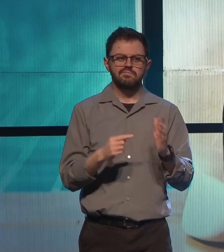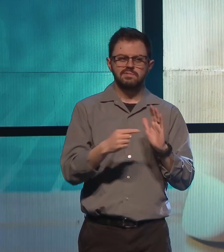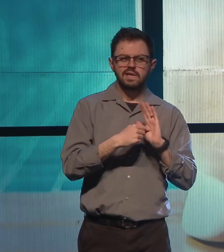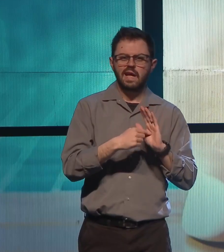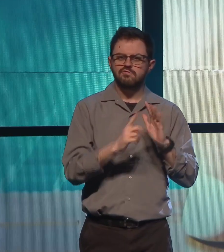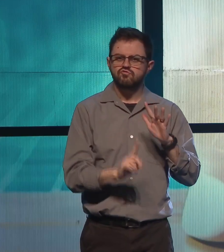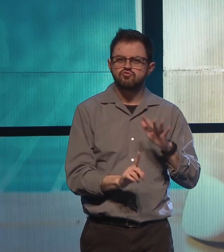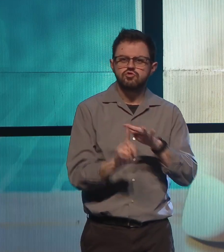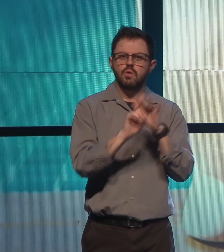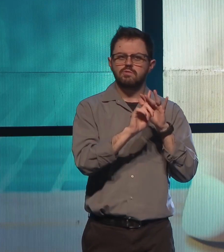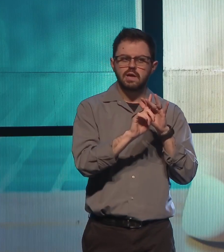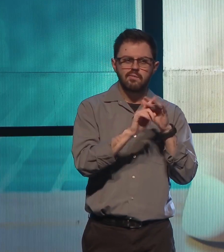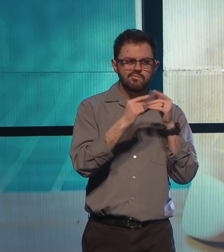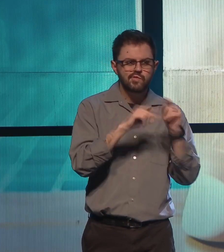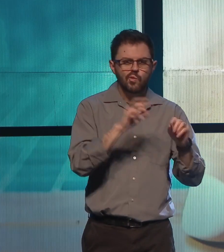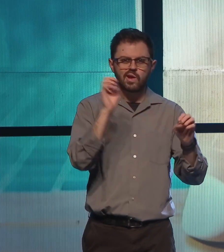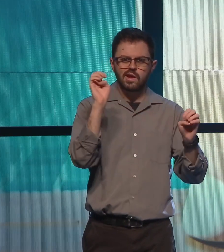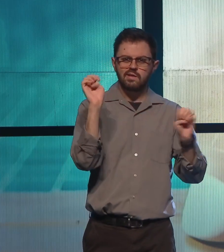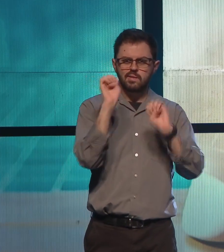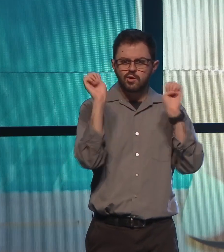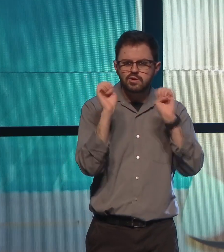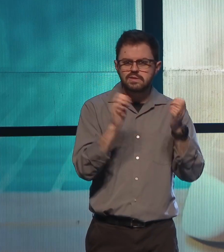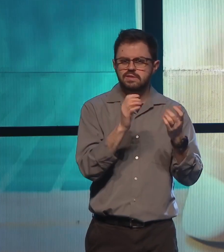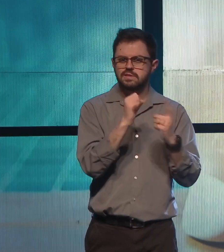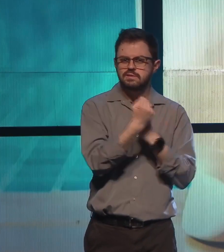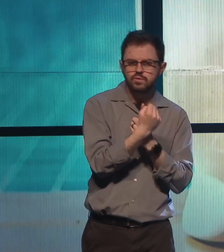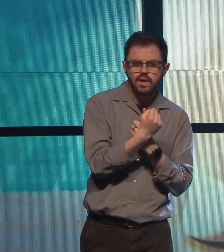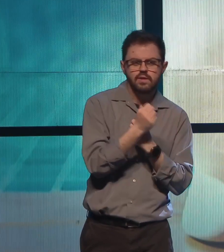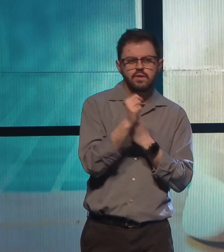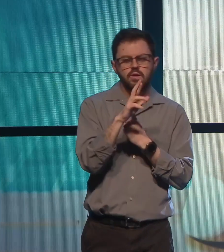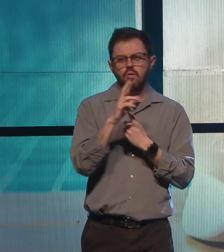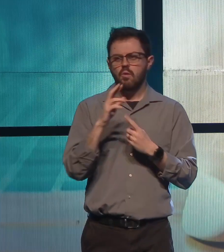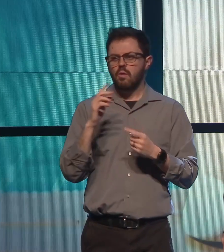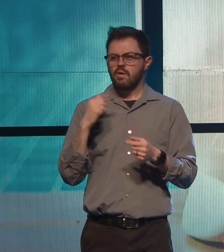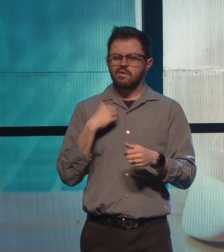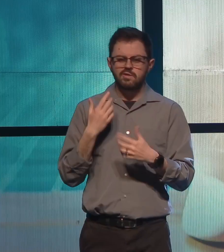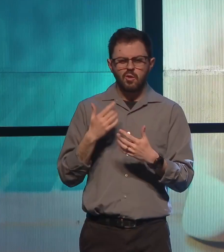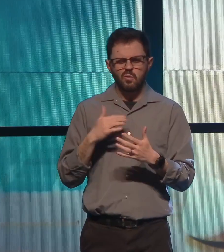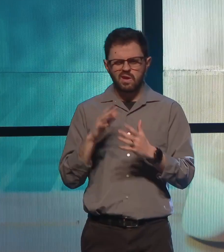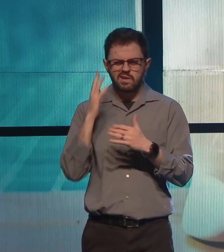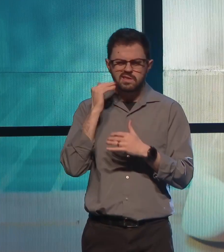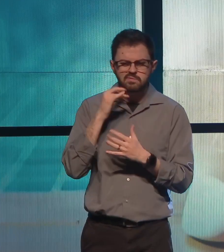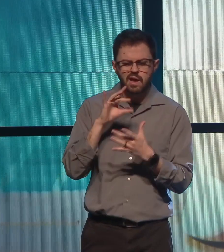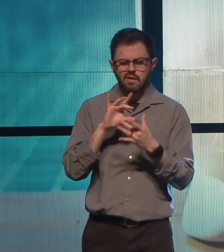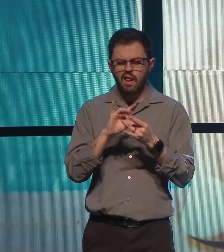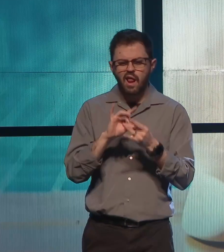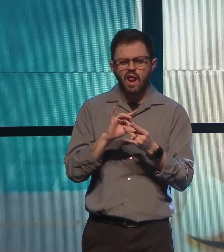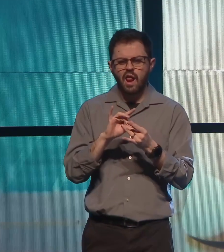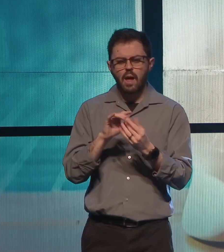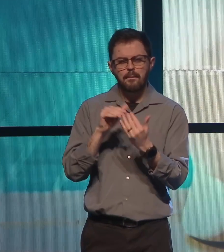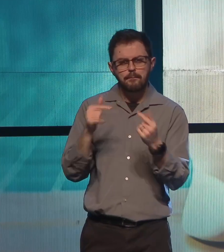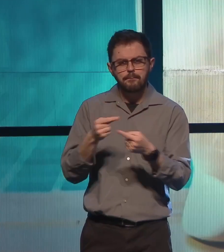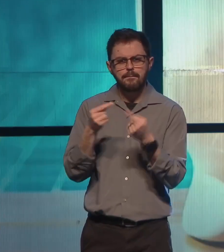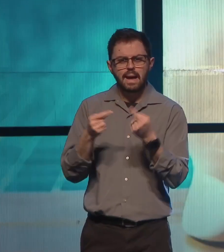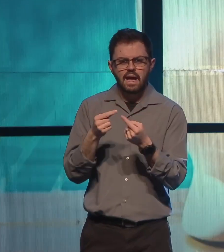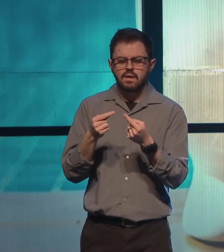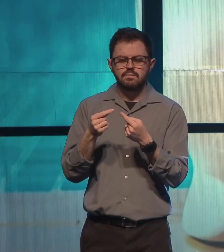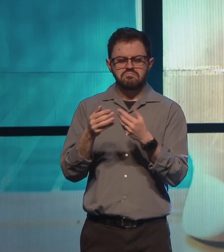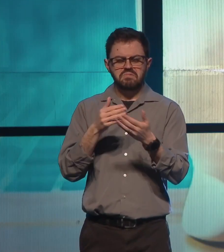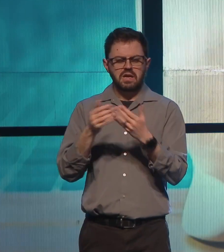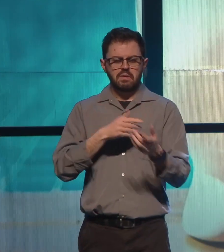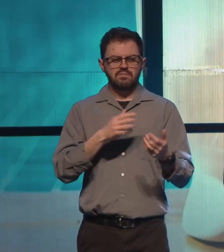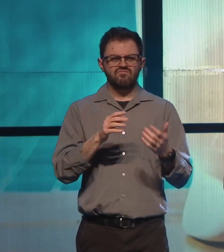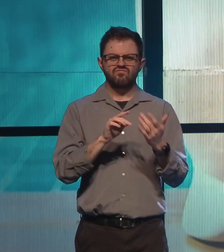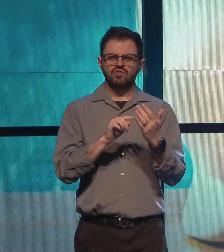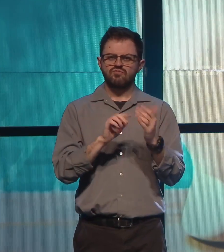emergency. Sometimes debt happens as a matter of like pain in our lives, and so we go and we spend and we don't mean. But debt can hinder